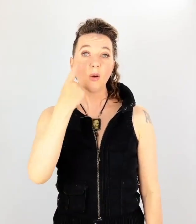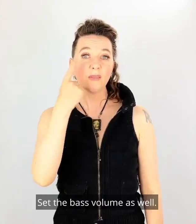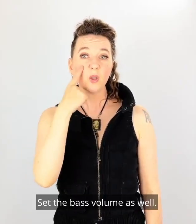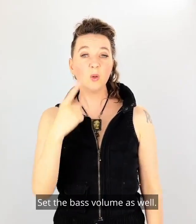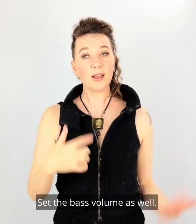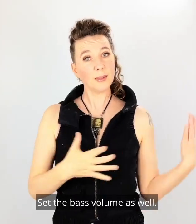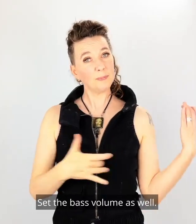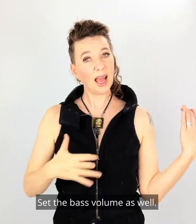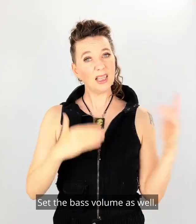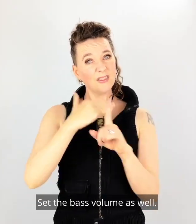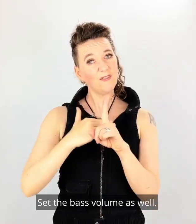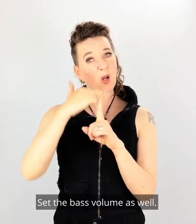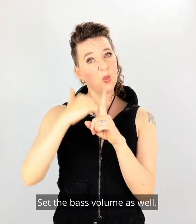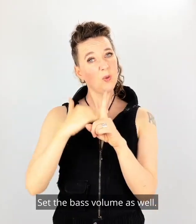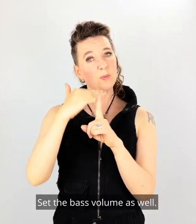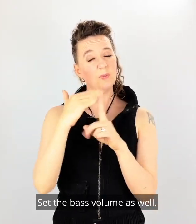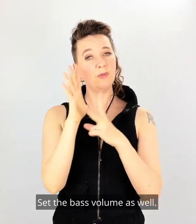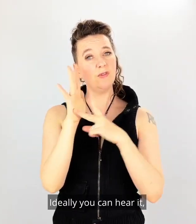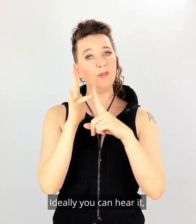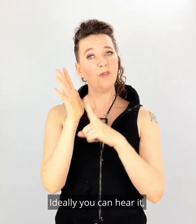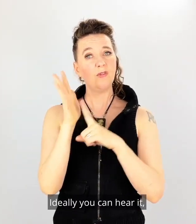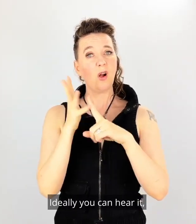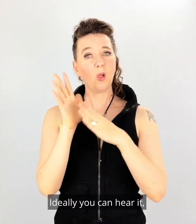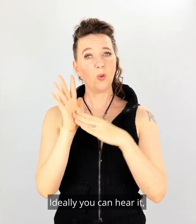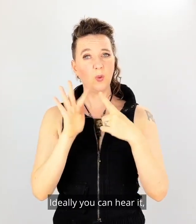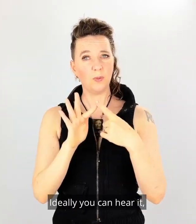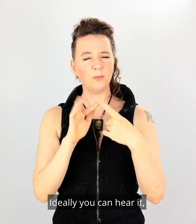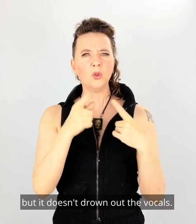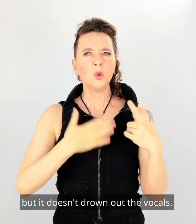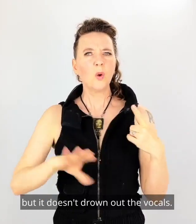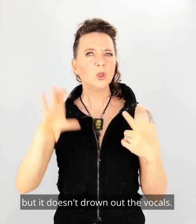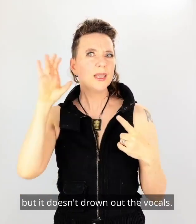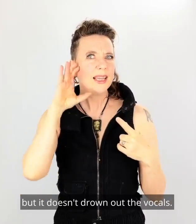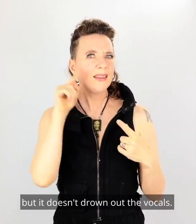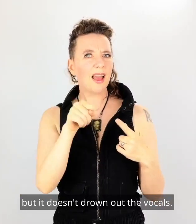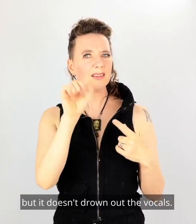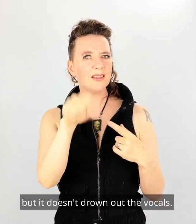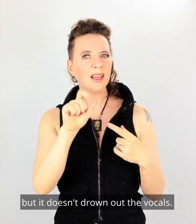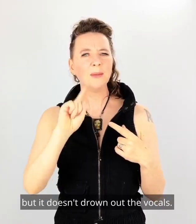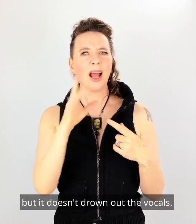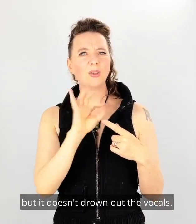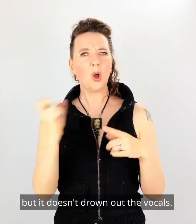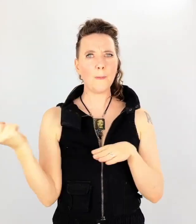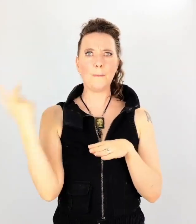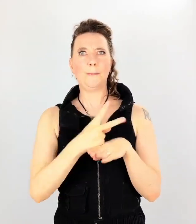Set the bass volume as well. Ideally you can hear it, but it doesn't drown out the vocals.